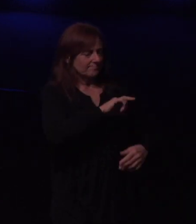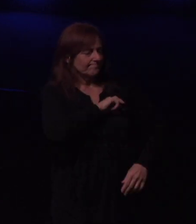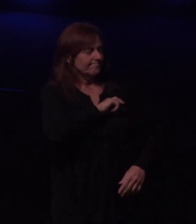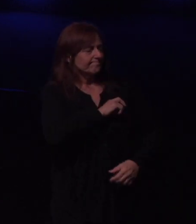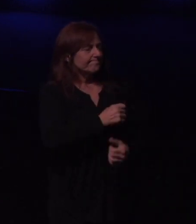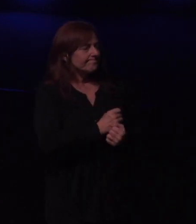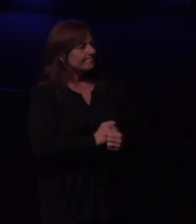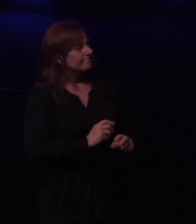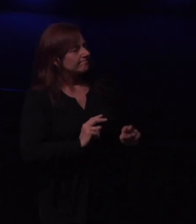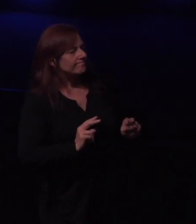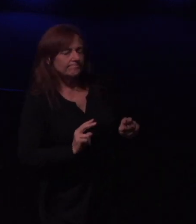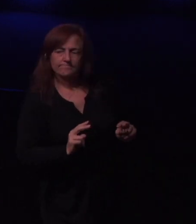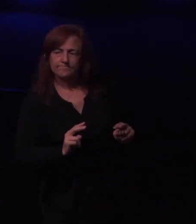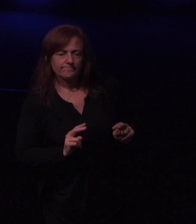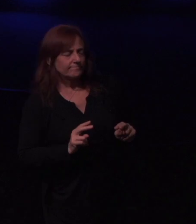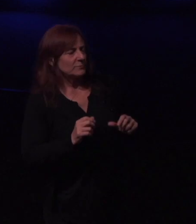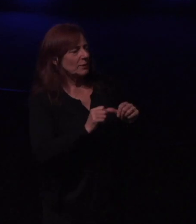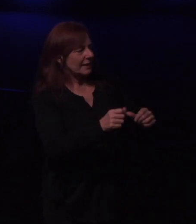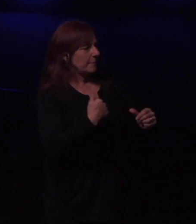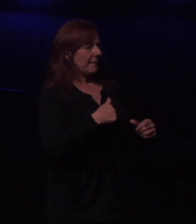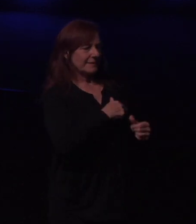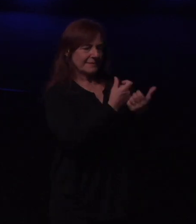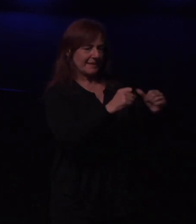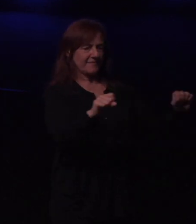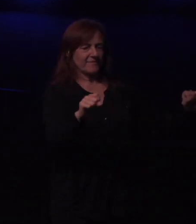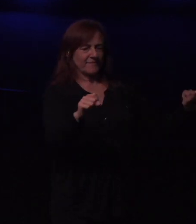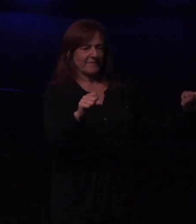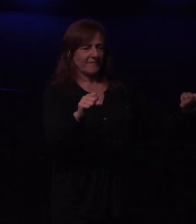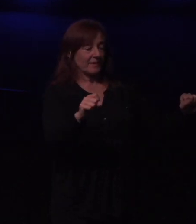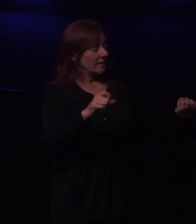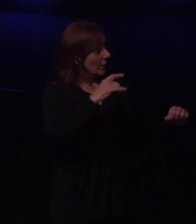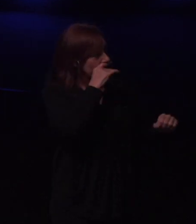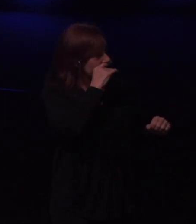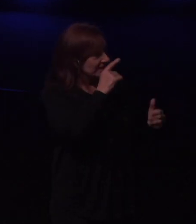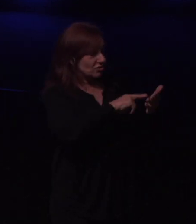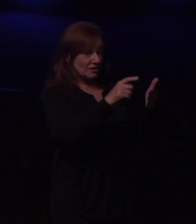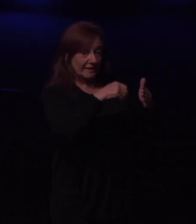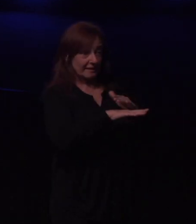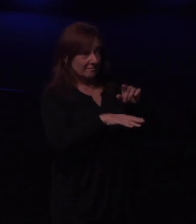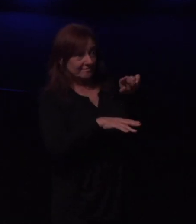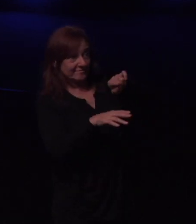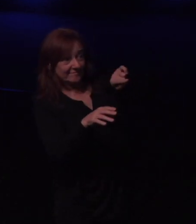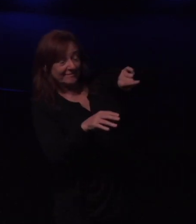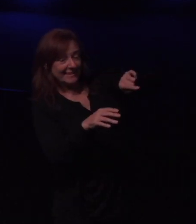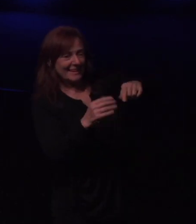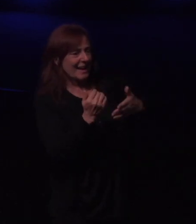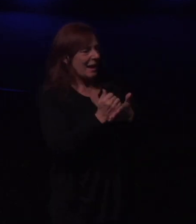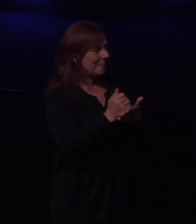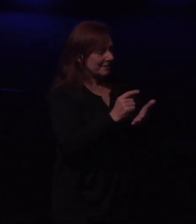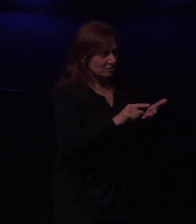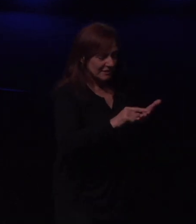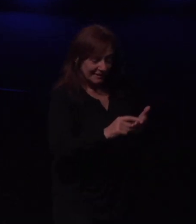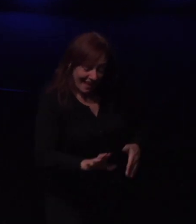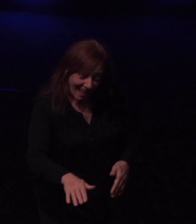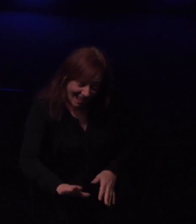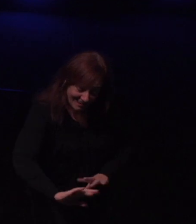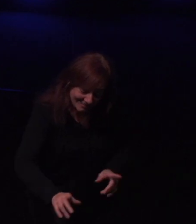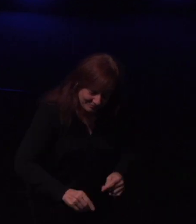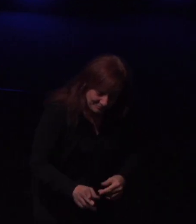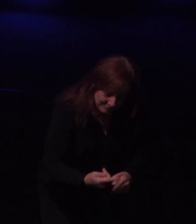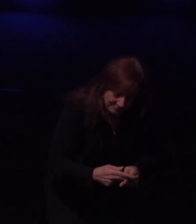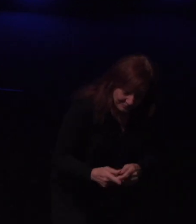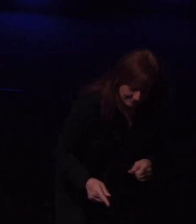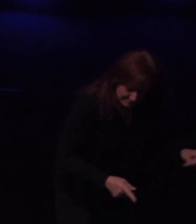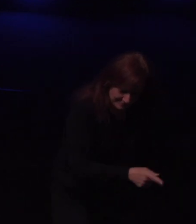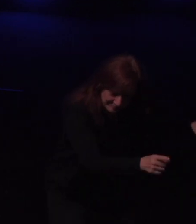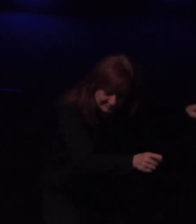stand guard to keep us safe. Our kids check in, helping people get their broods to where